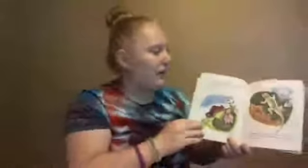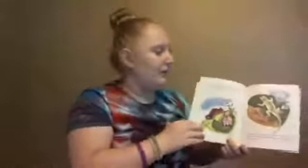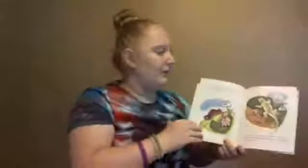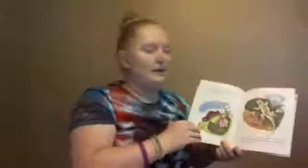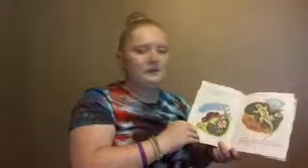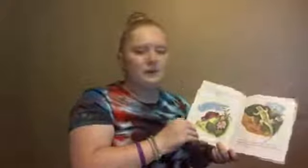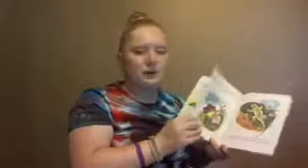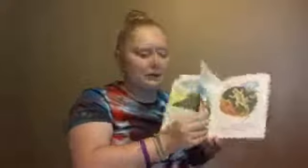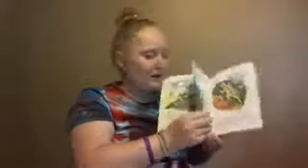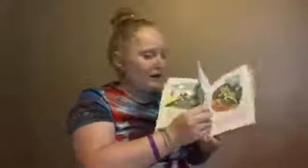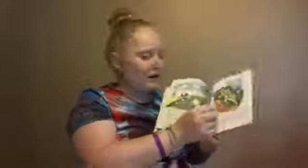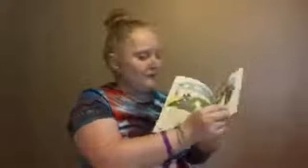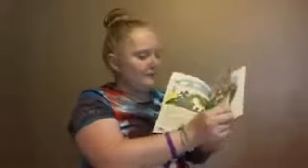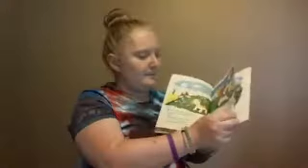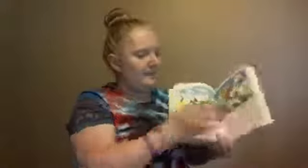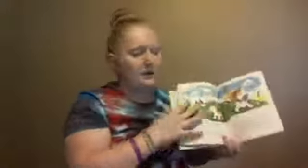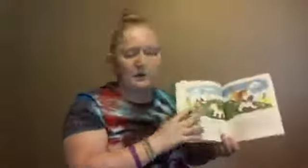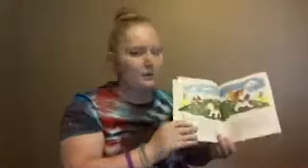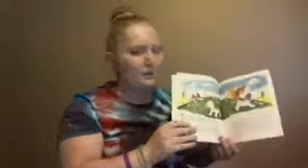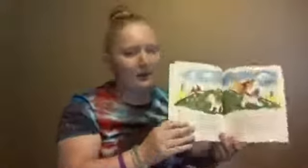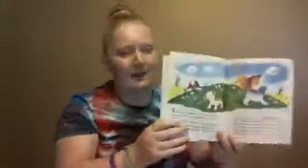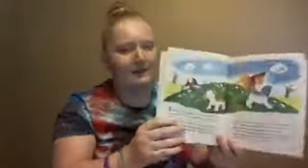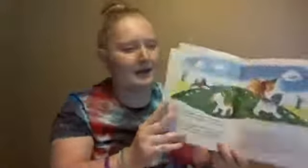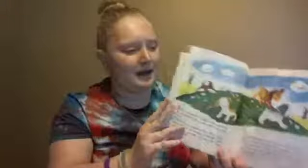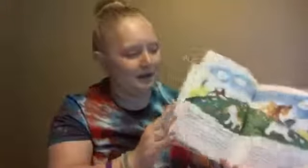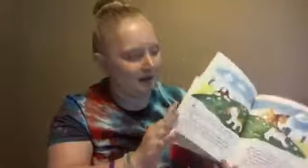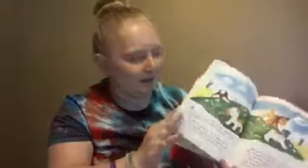I forgot to show you the pictures. What am I thinking?